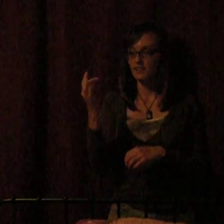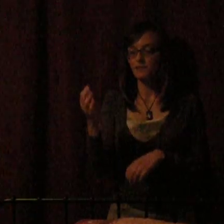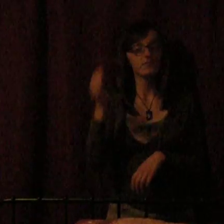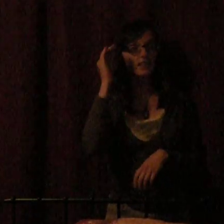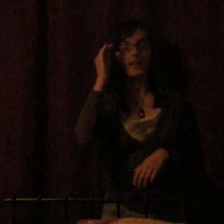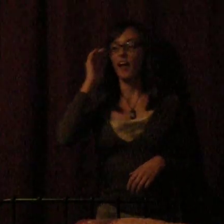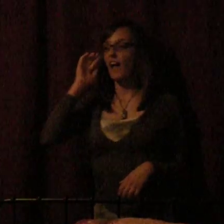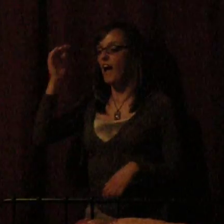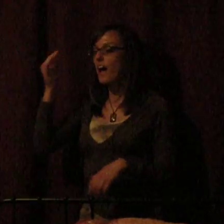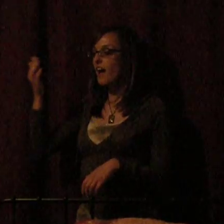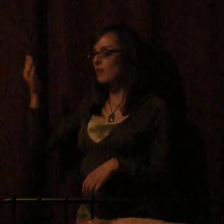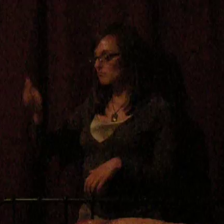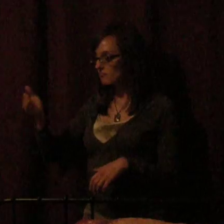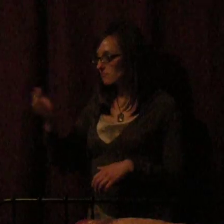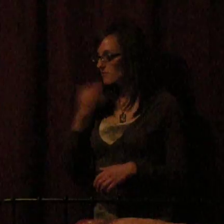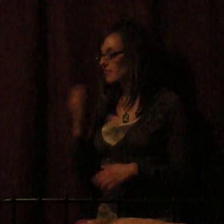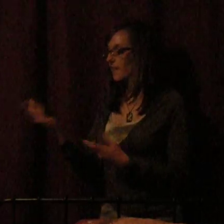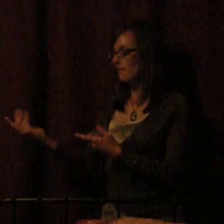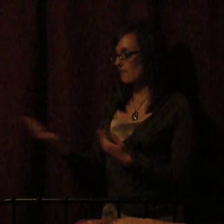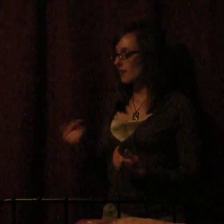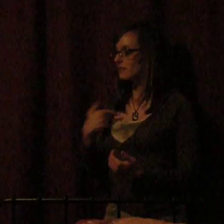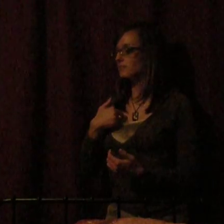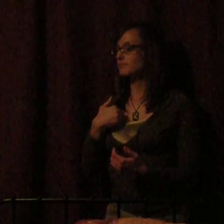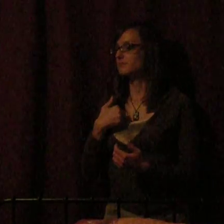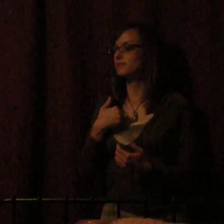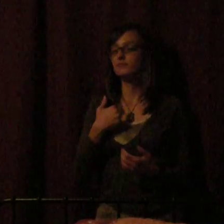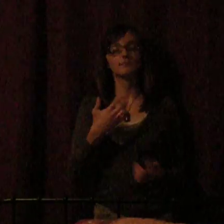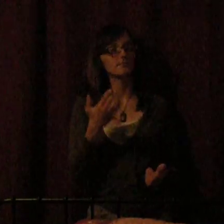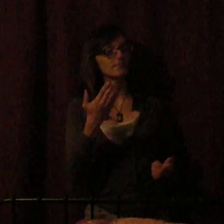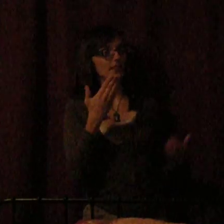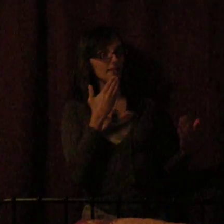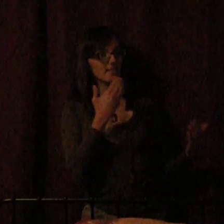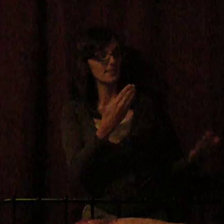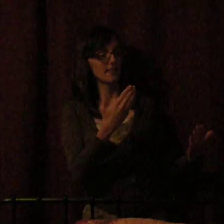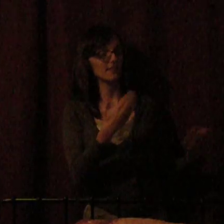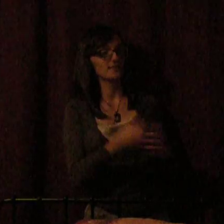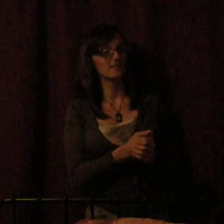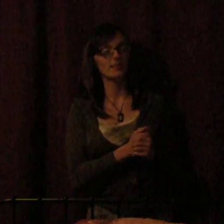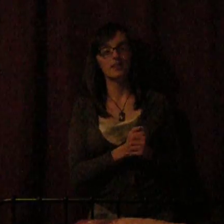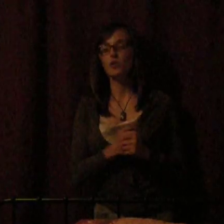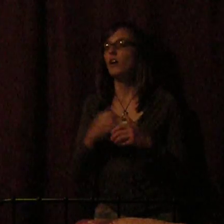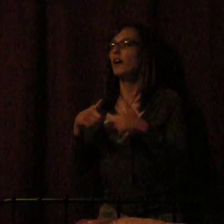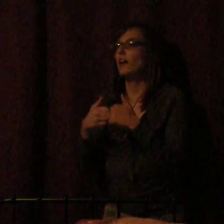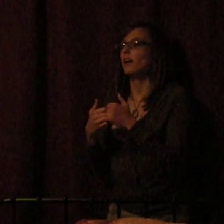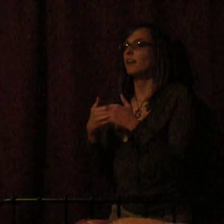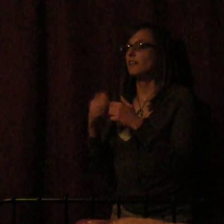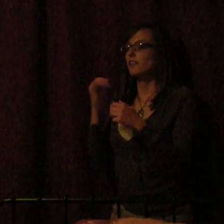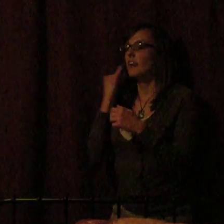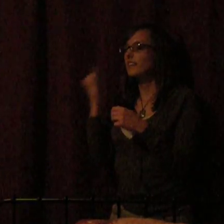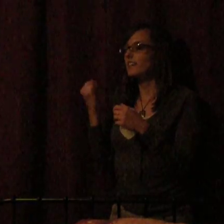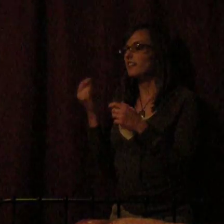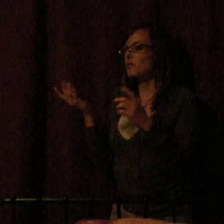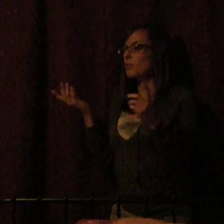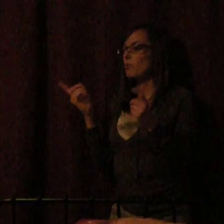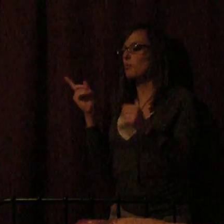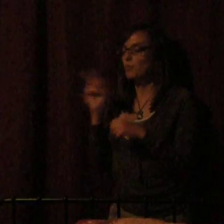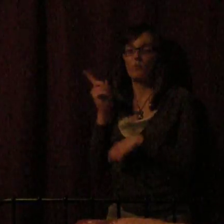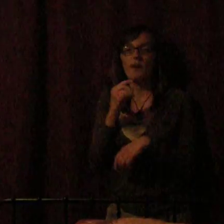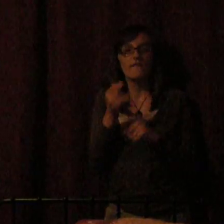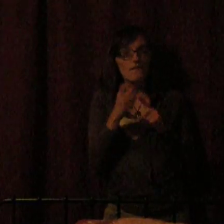joining. How did you get this idea? It sounds so simple yet so easy. Well, to explain that, I'd